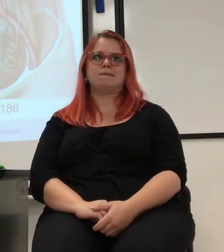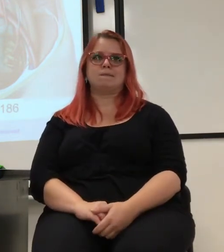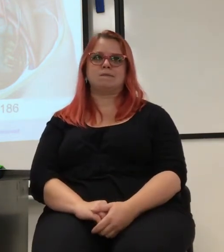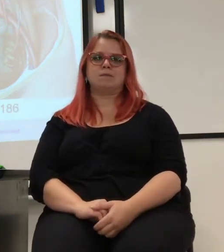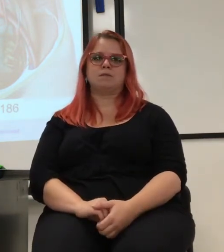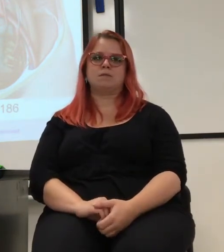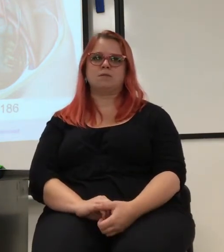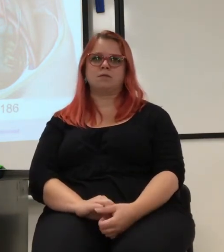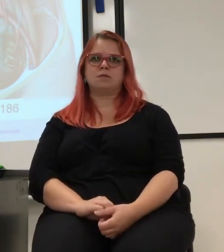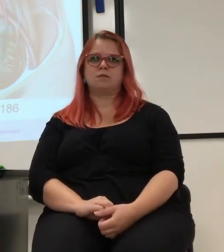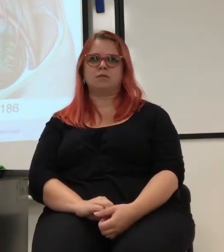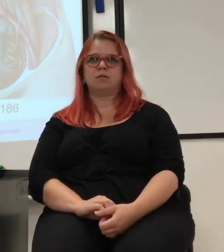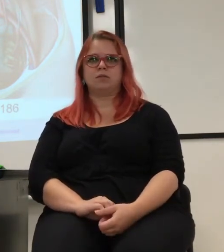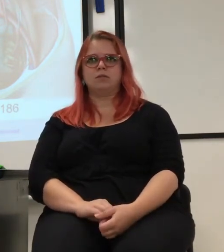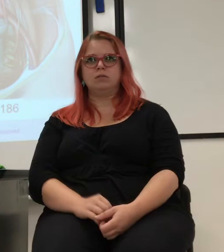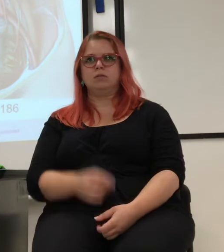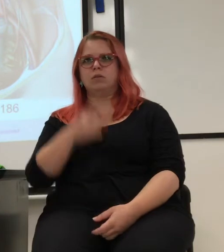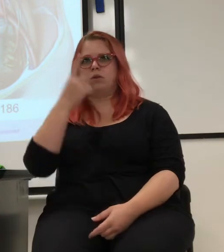vertebra.